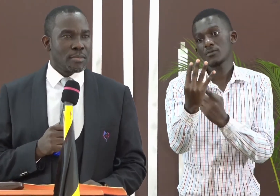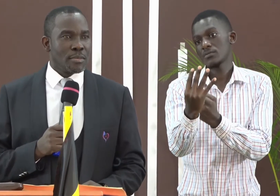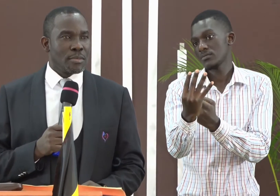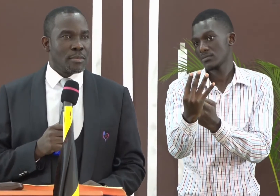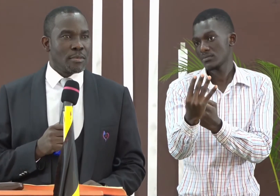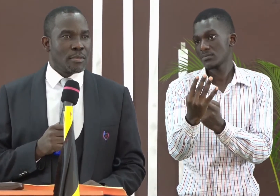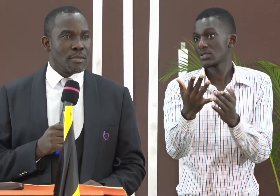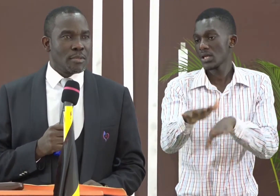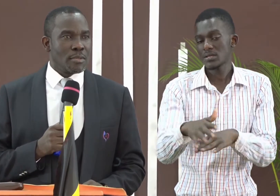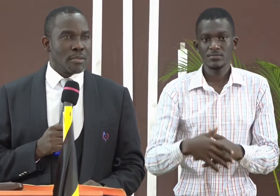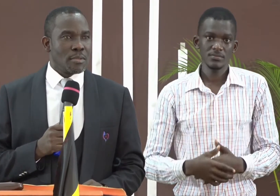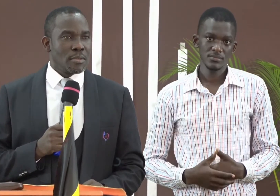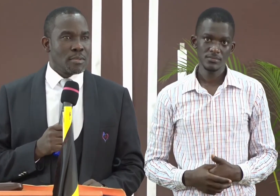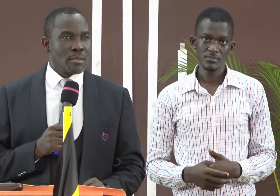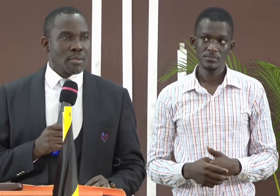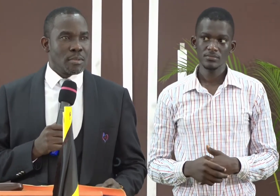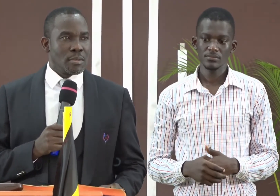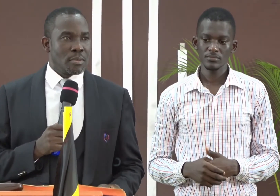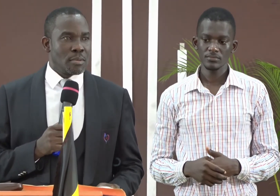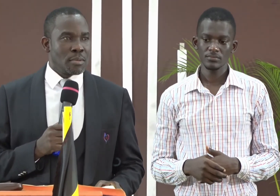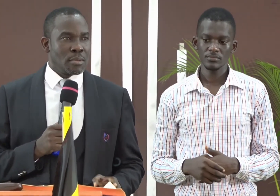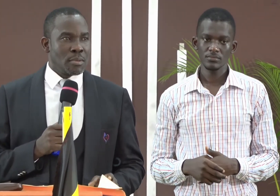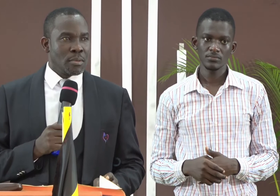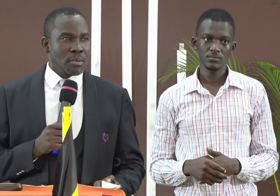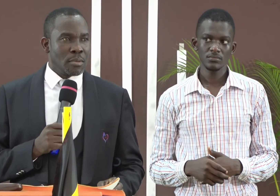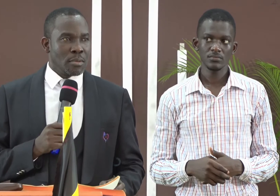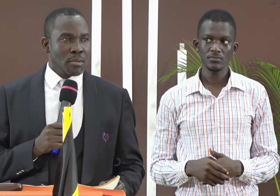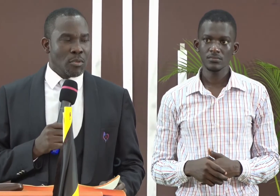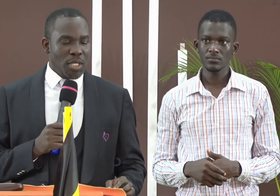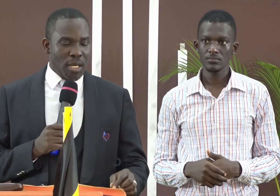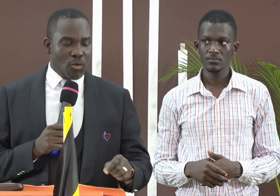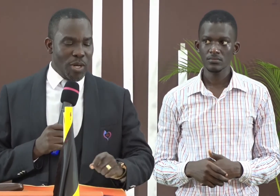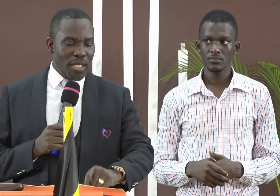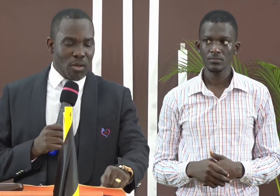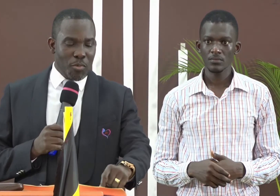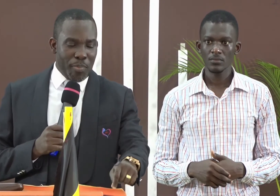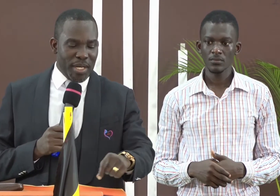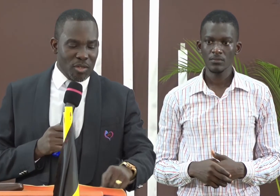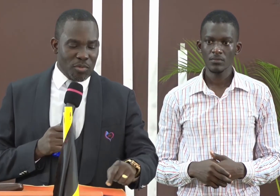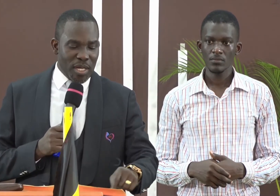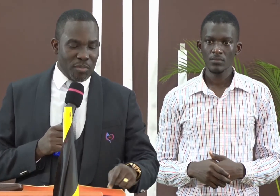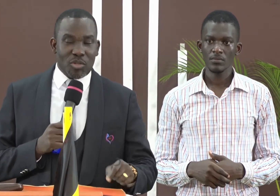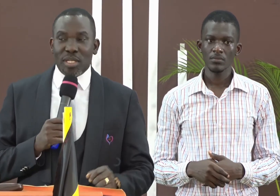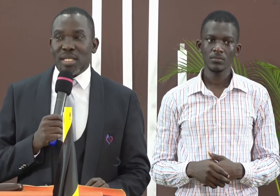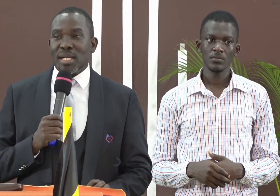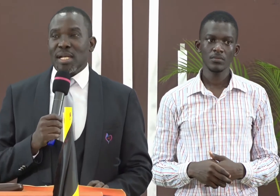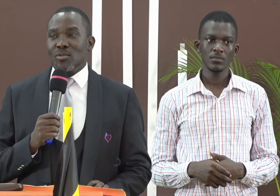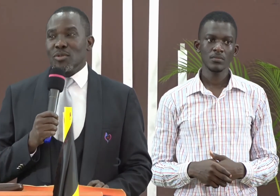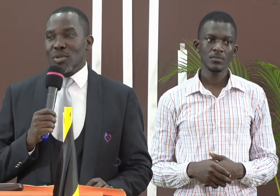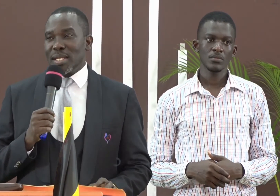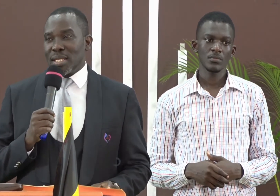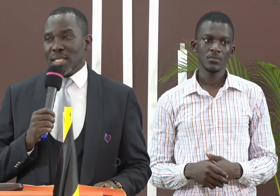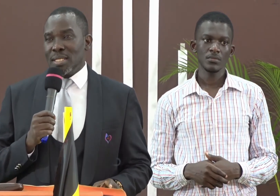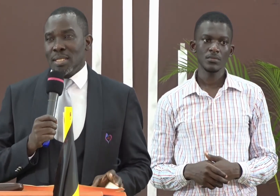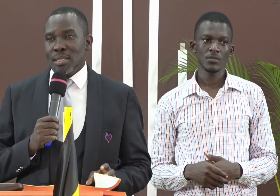books that are guiding us in our Christianity, died at only 54. Gotera na kuandika ku papula tena butwala ne toilet kakati